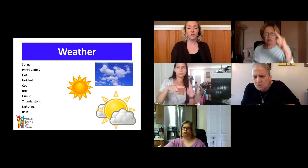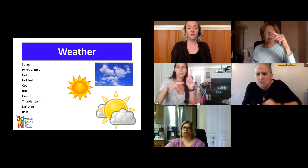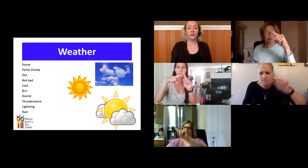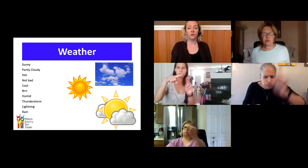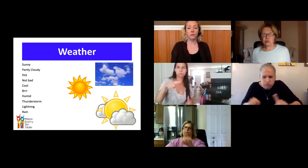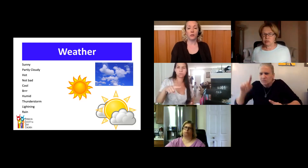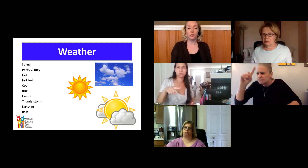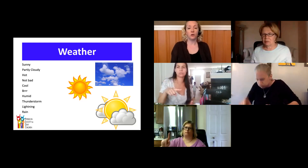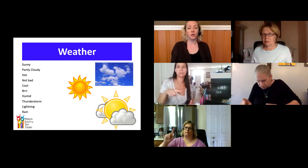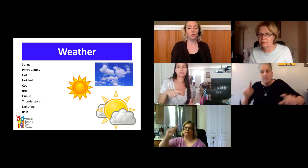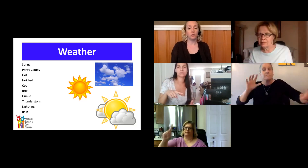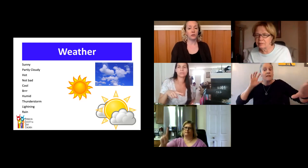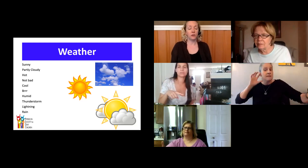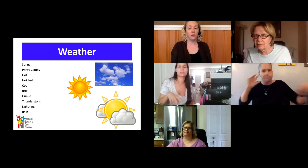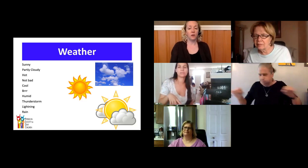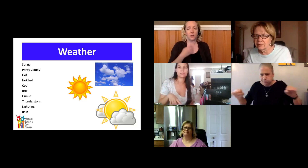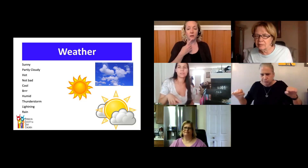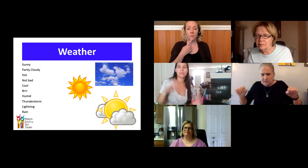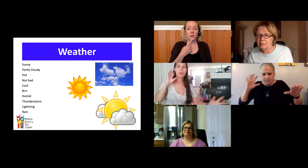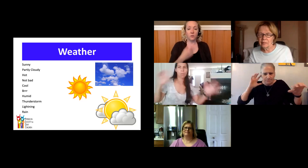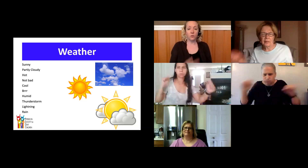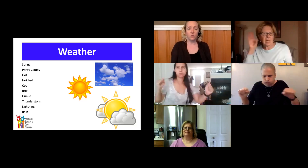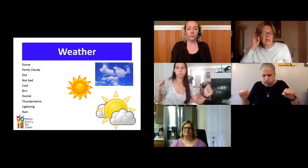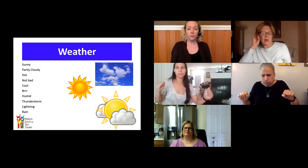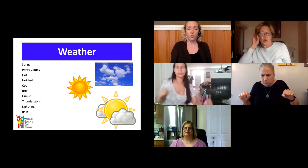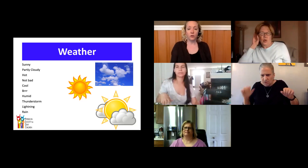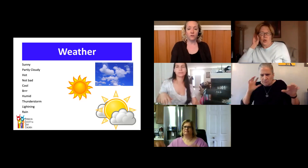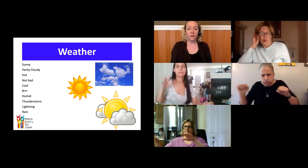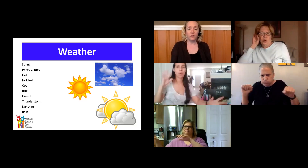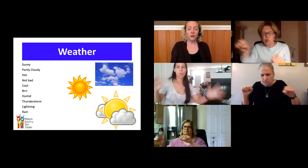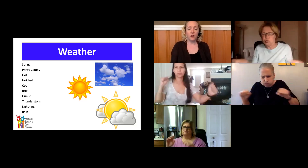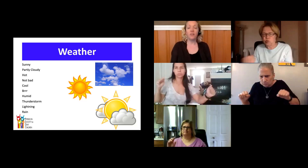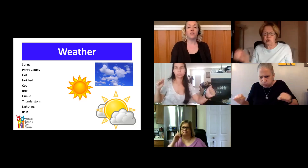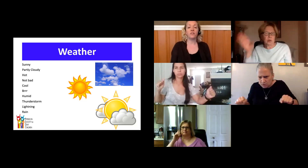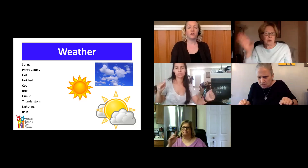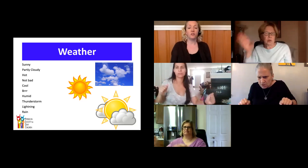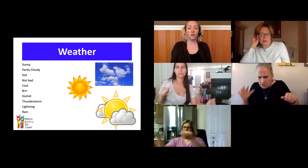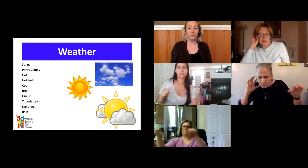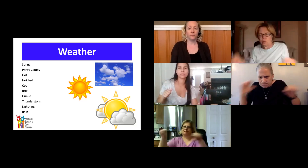the non-manual on your face there. And then thunder.